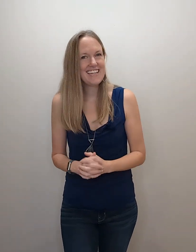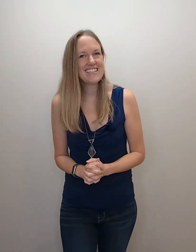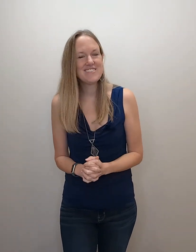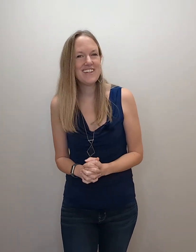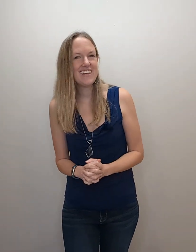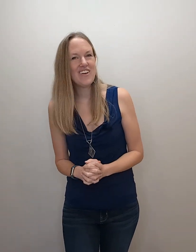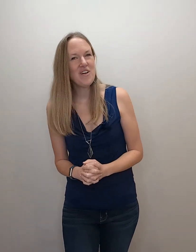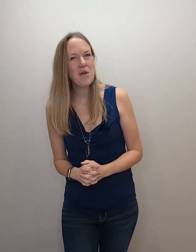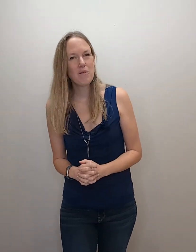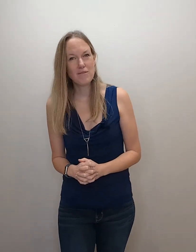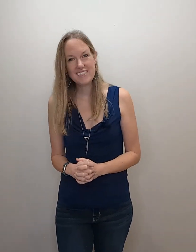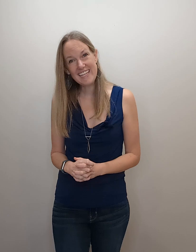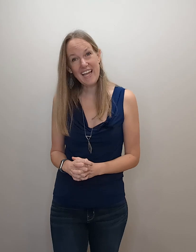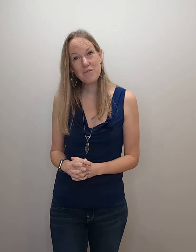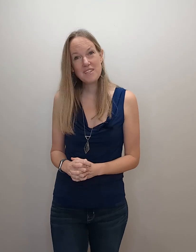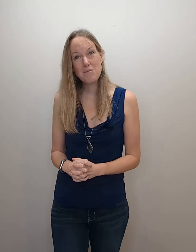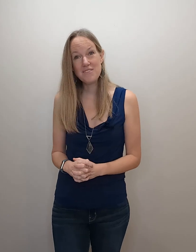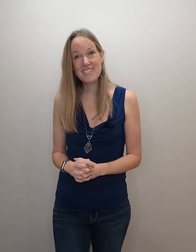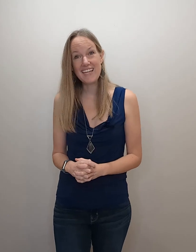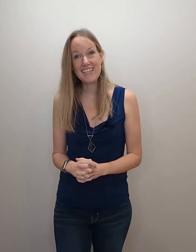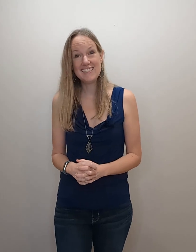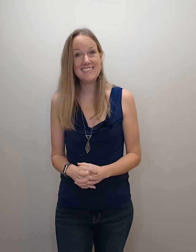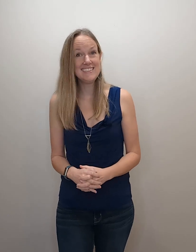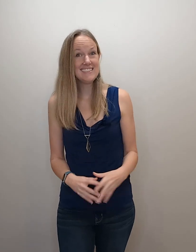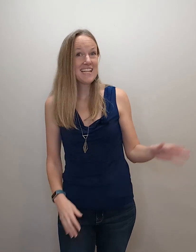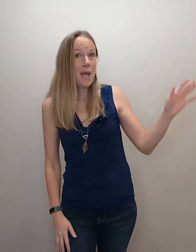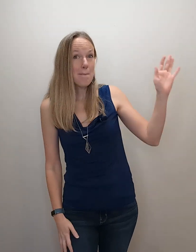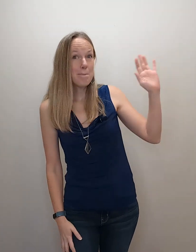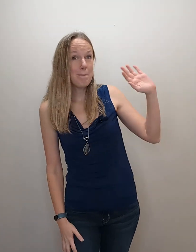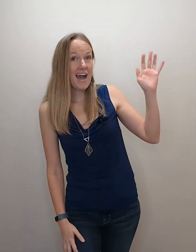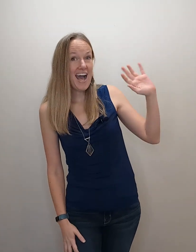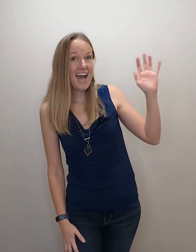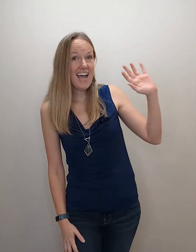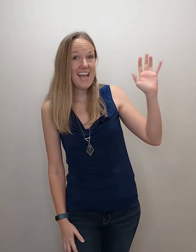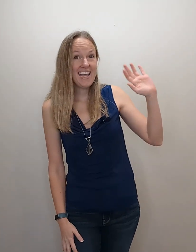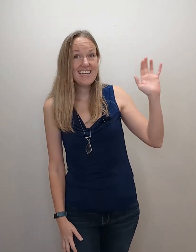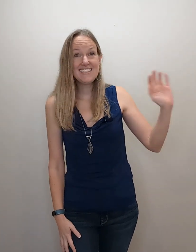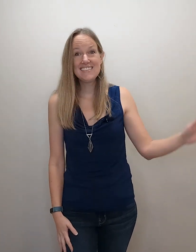see you in the next video when we sign with the music. Bye.